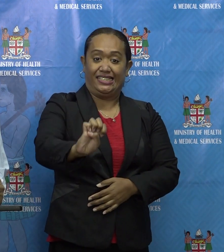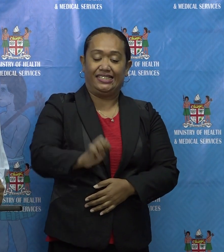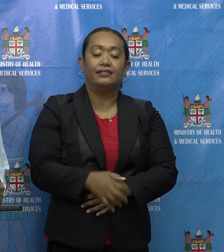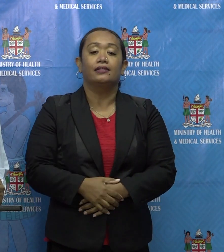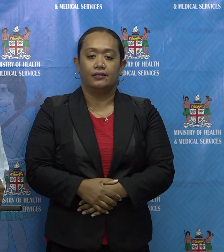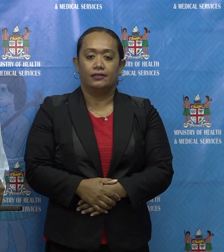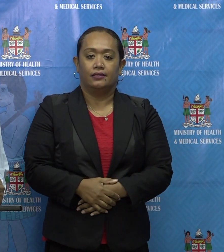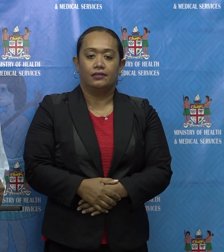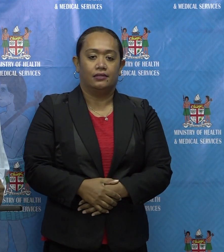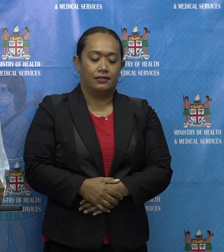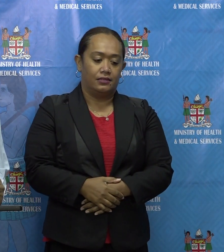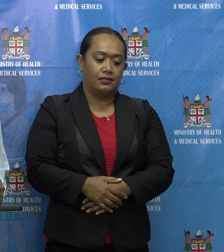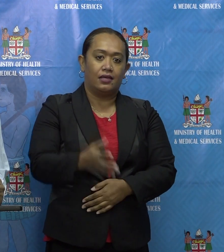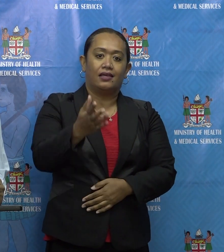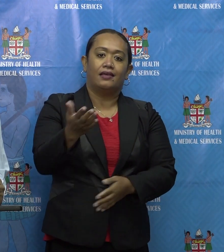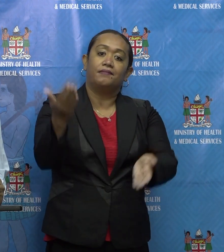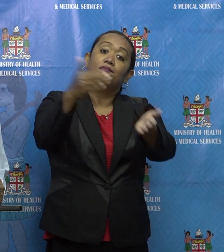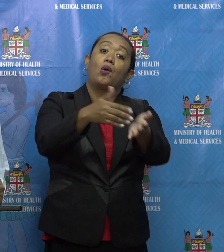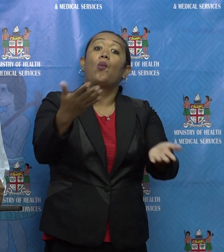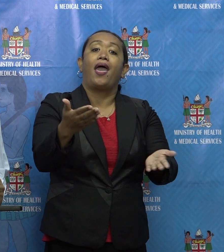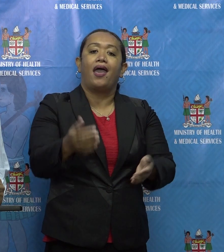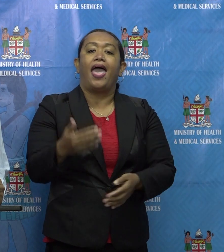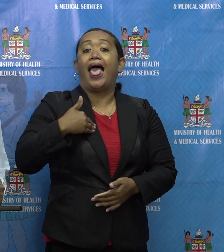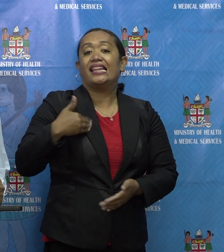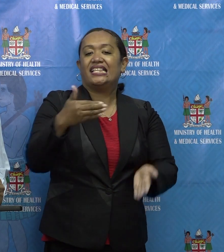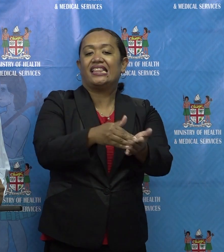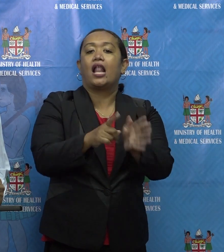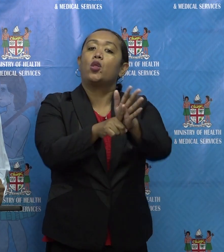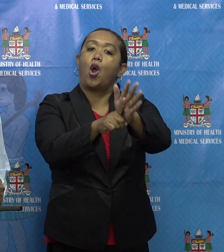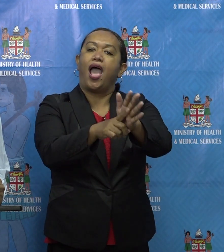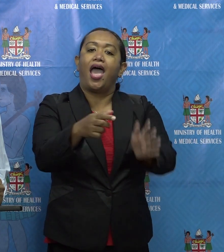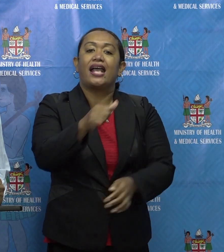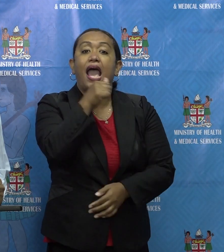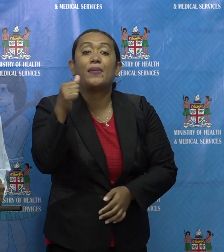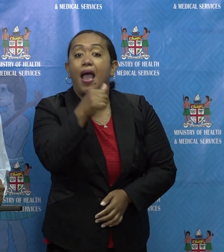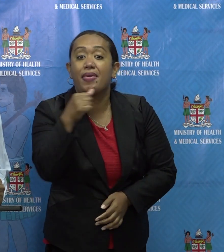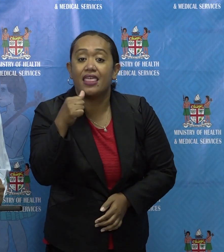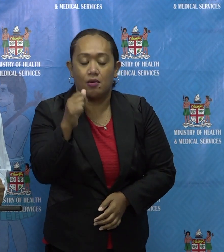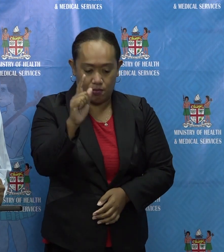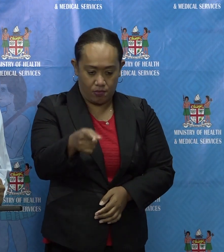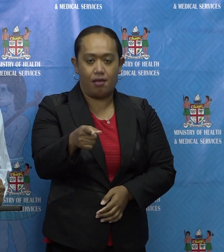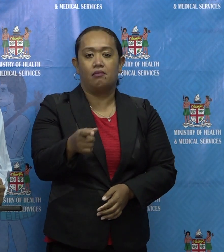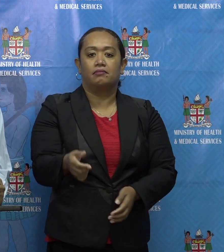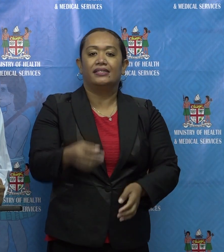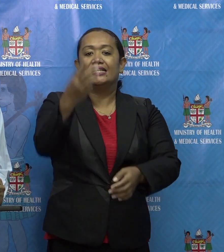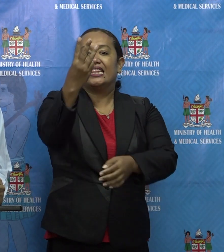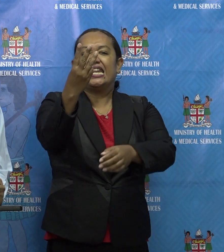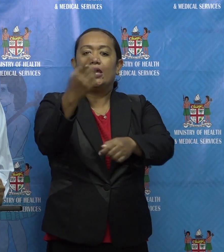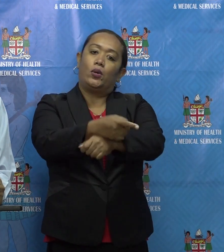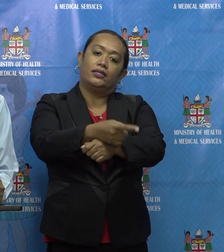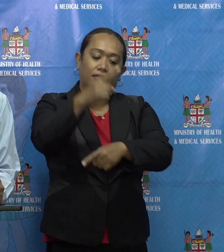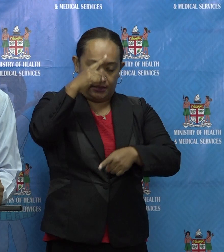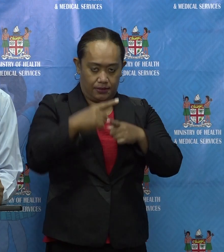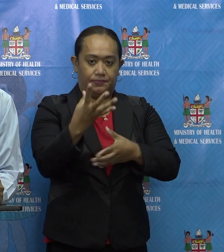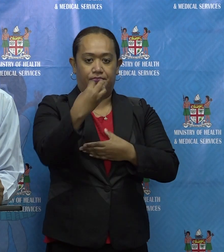the health center, with severe COVID-19 symptoms. She had been sick for 3 weeks. She has also